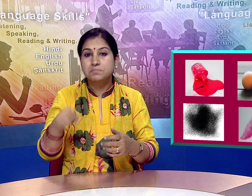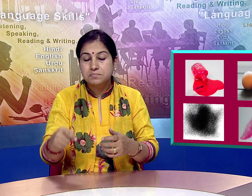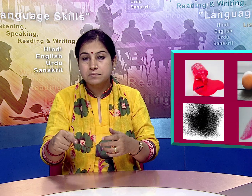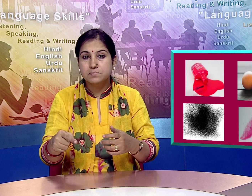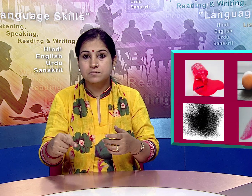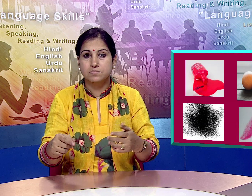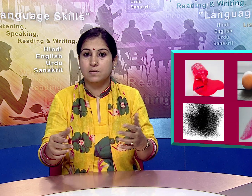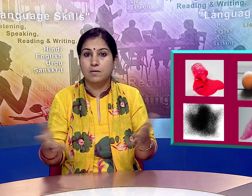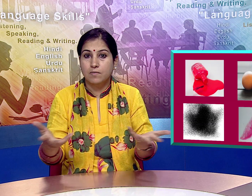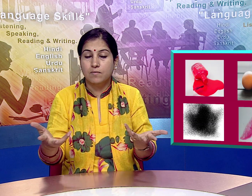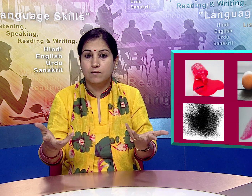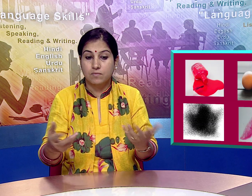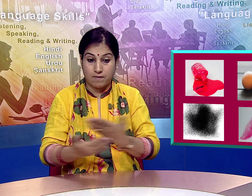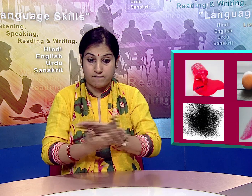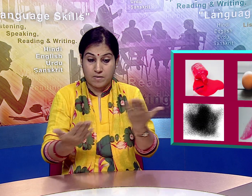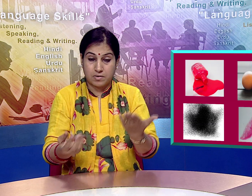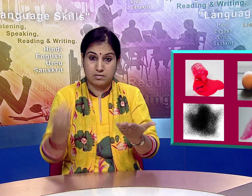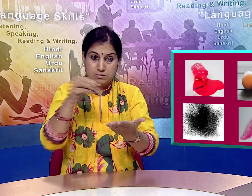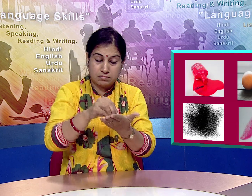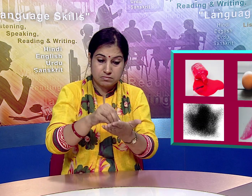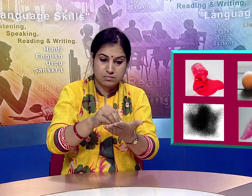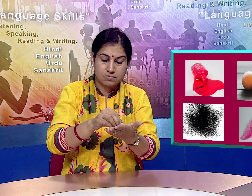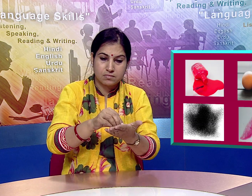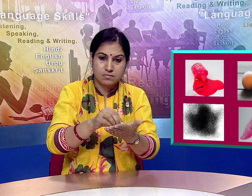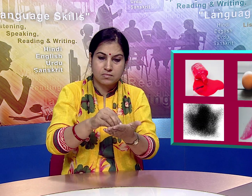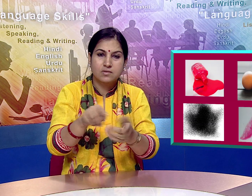can make the fabric feel slippery.